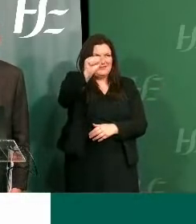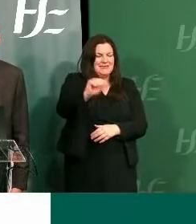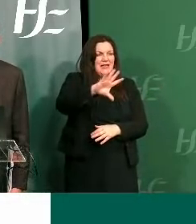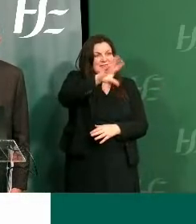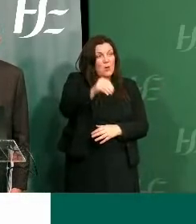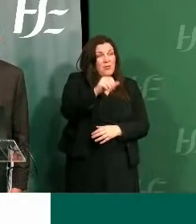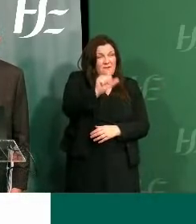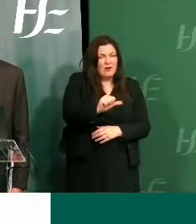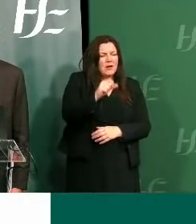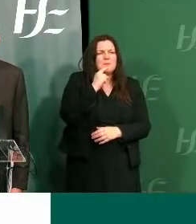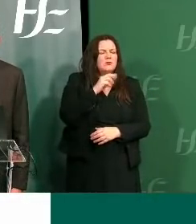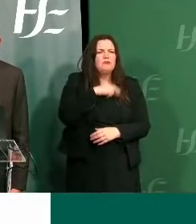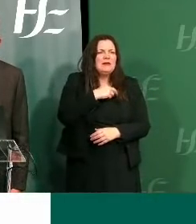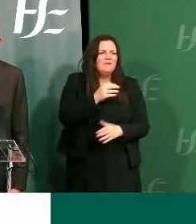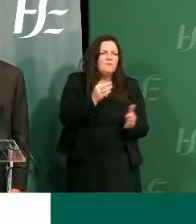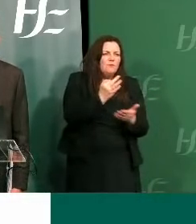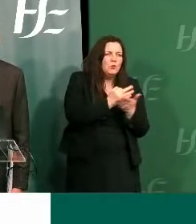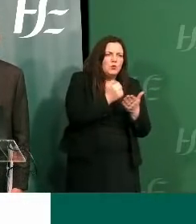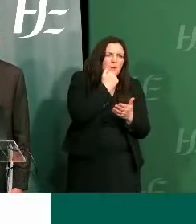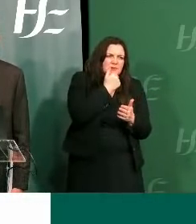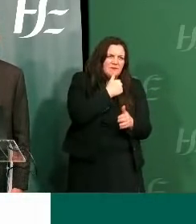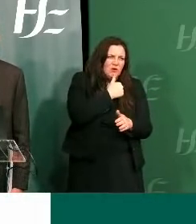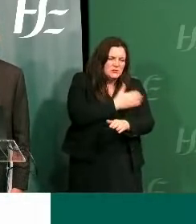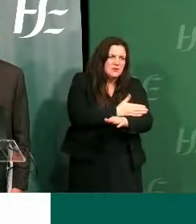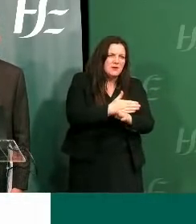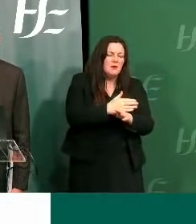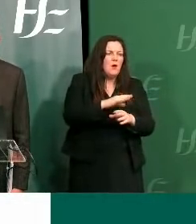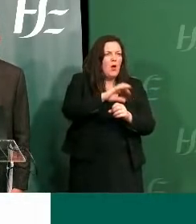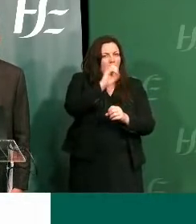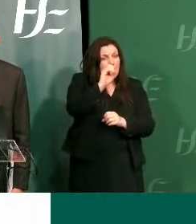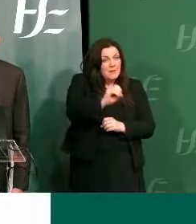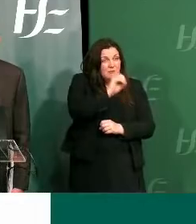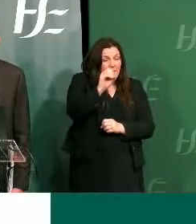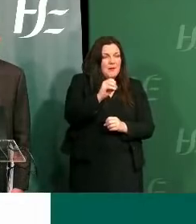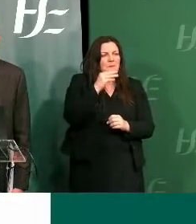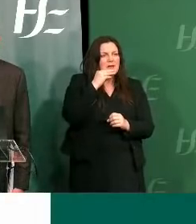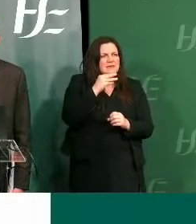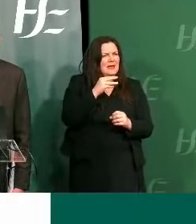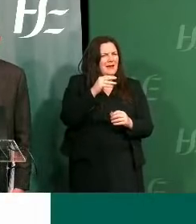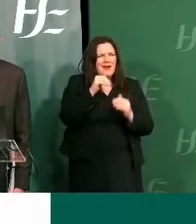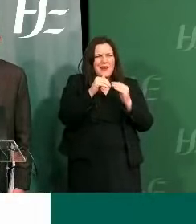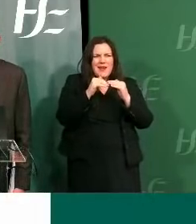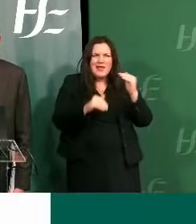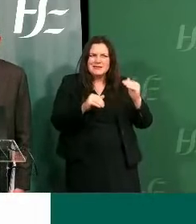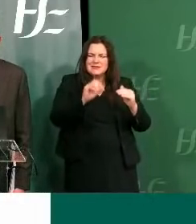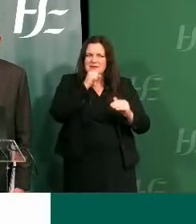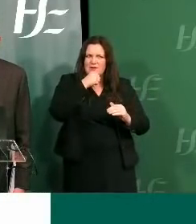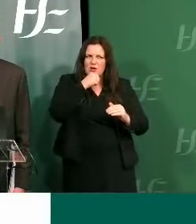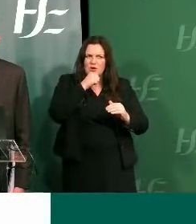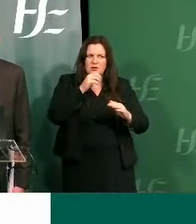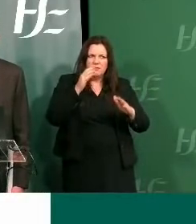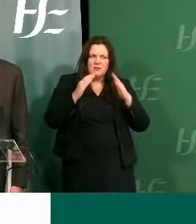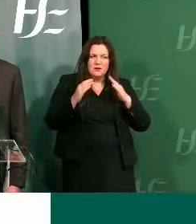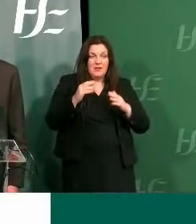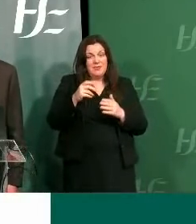base, the profile of cases to date has been somewhat less severe than that seen in the EU. The effectiveness of vaccines, there's lots of